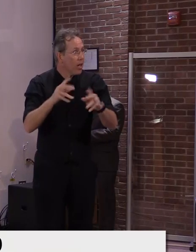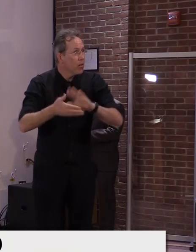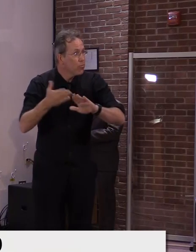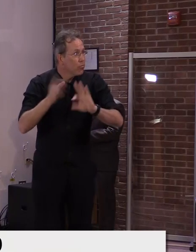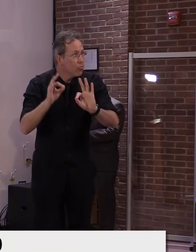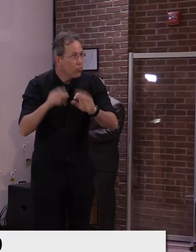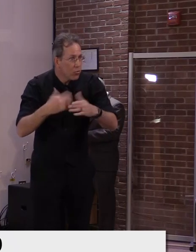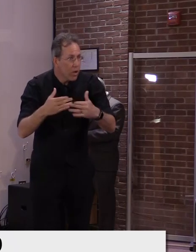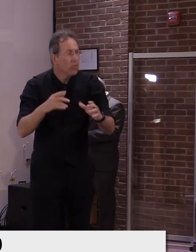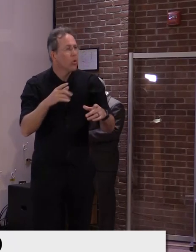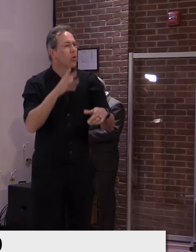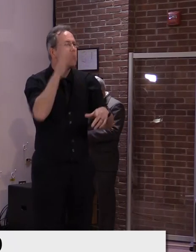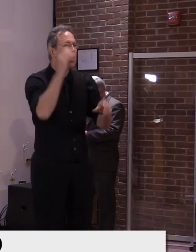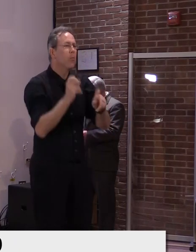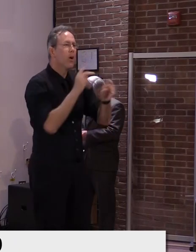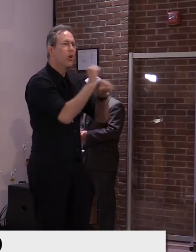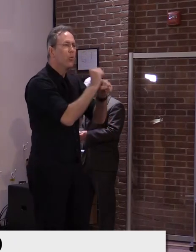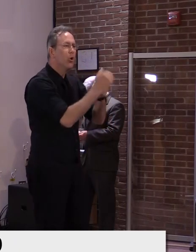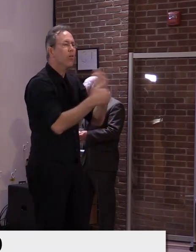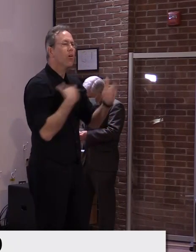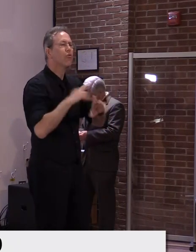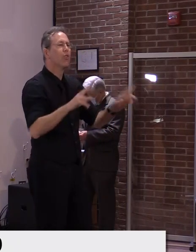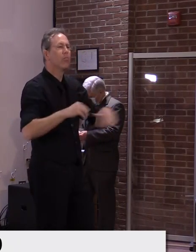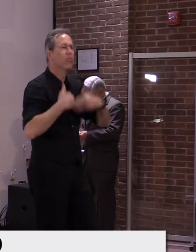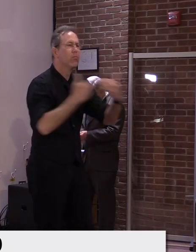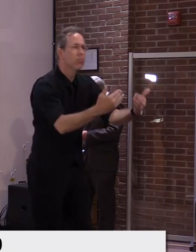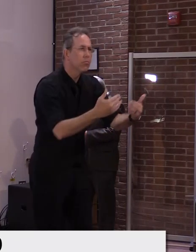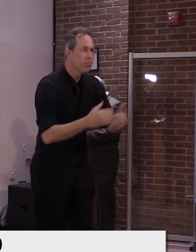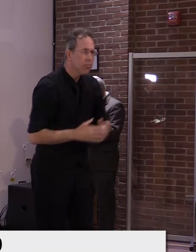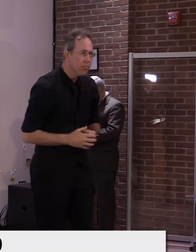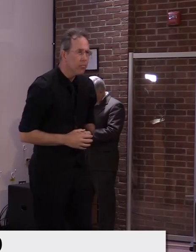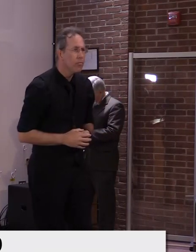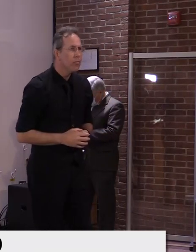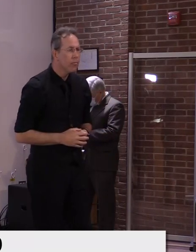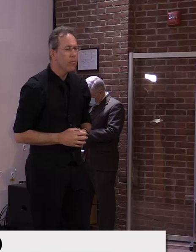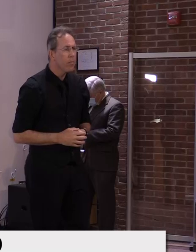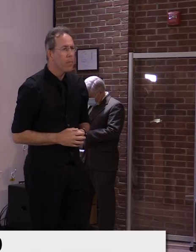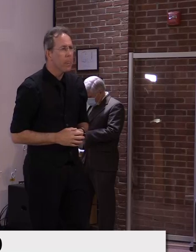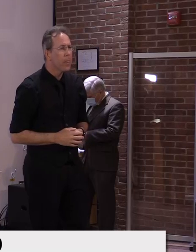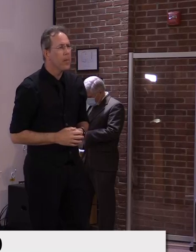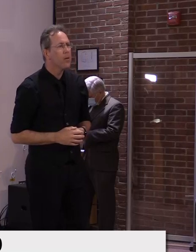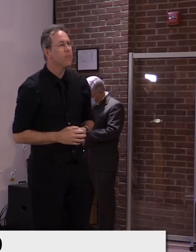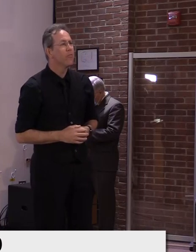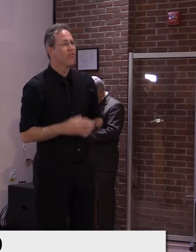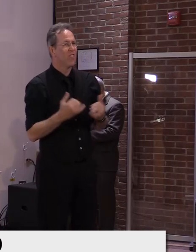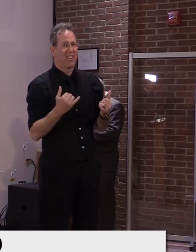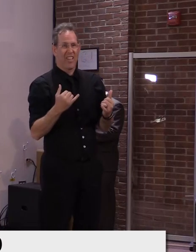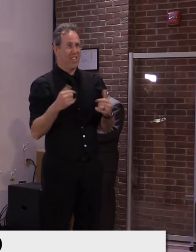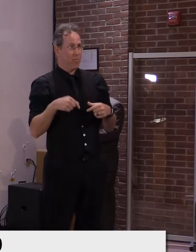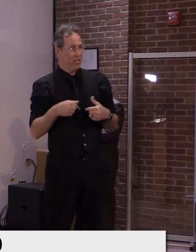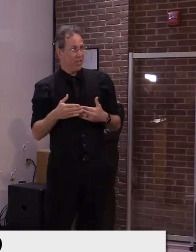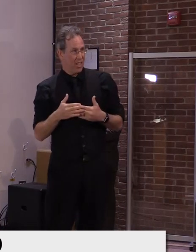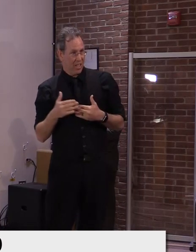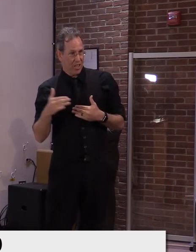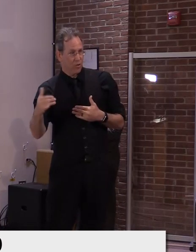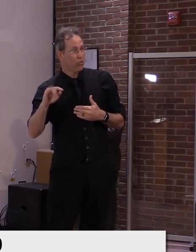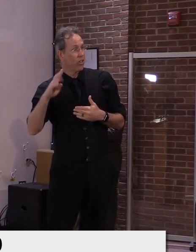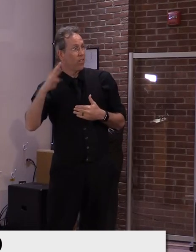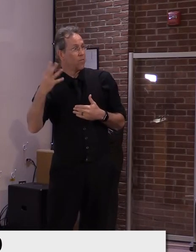say you should expect sometime between now and the 4th of July, maybe sooner than